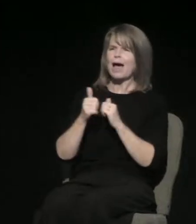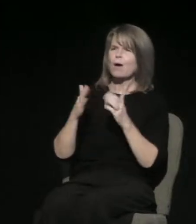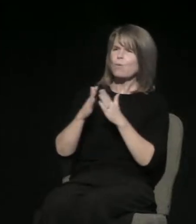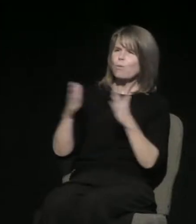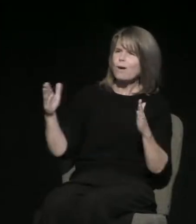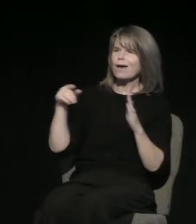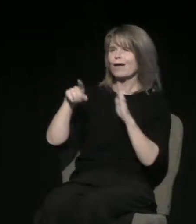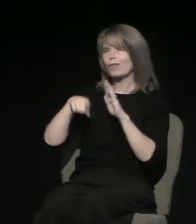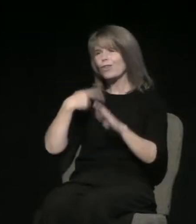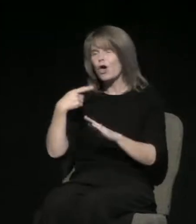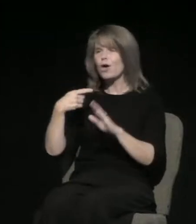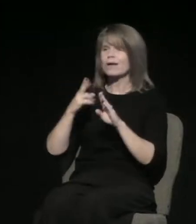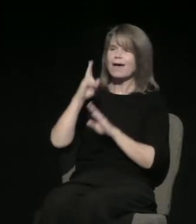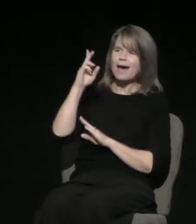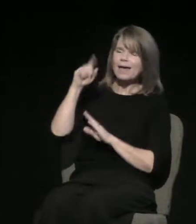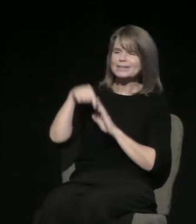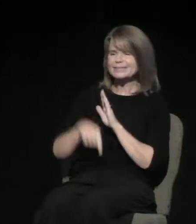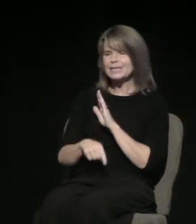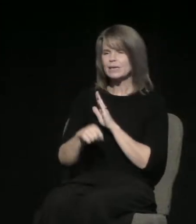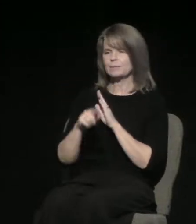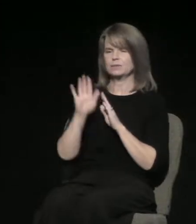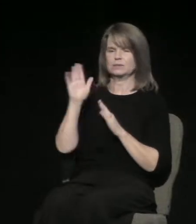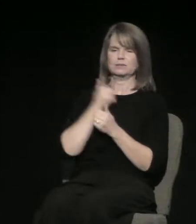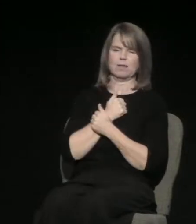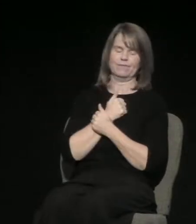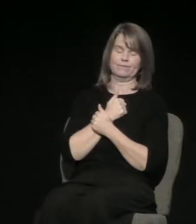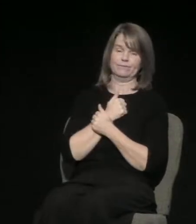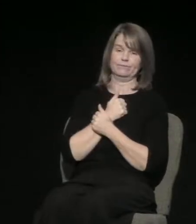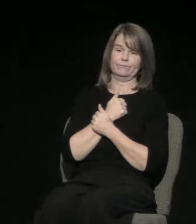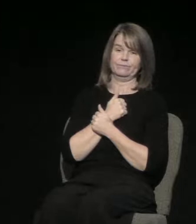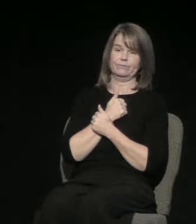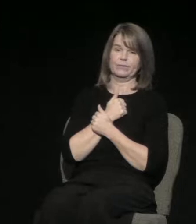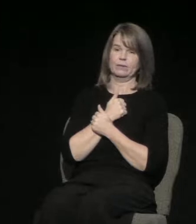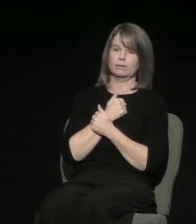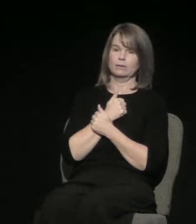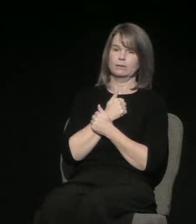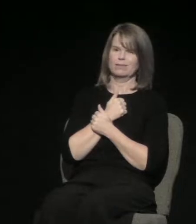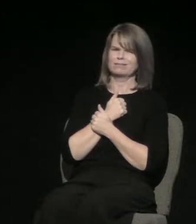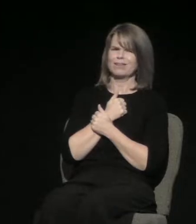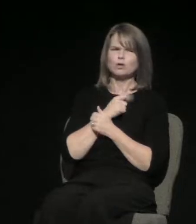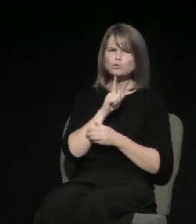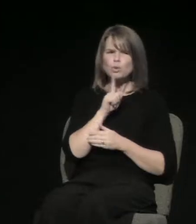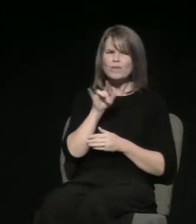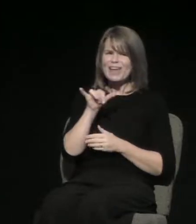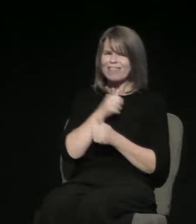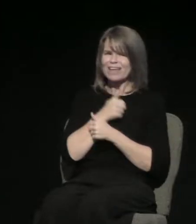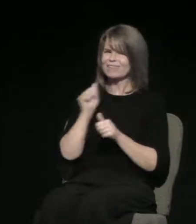And To Know This Love That Surpasses Knowledge It's Bigger Than We Can Understand